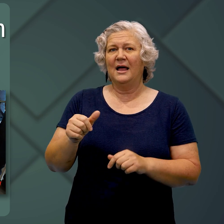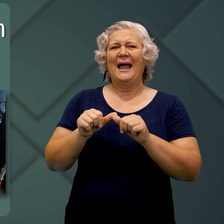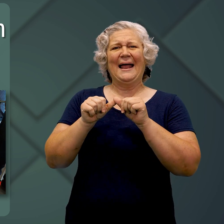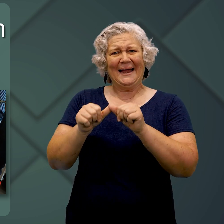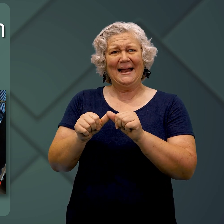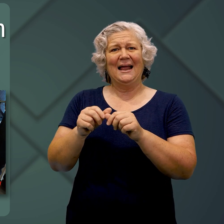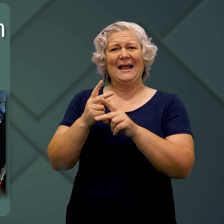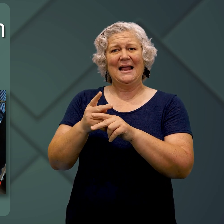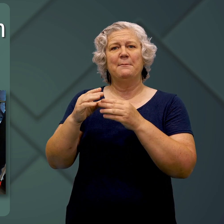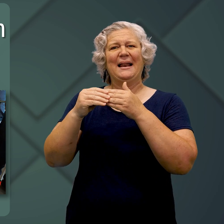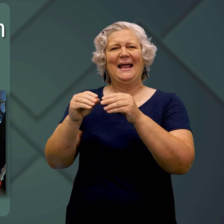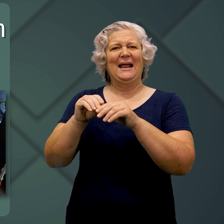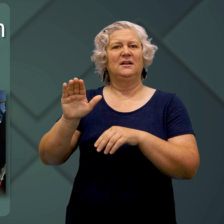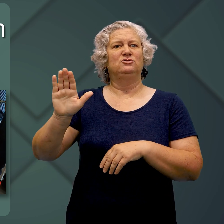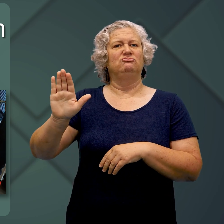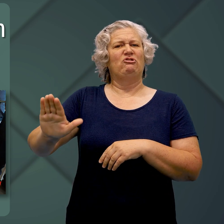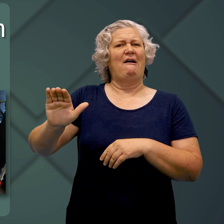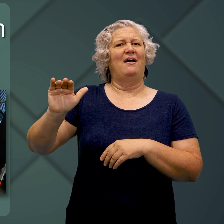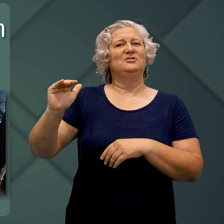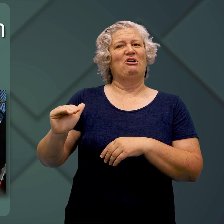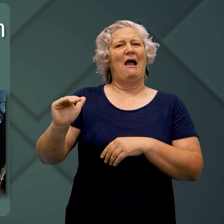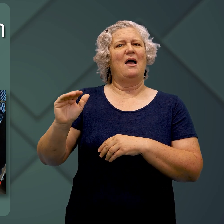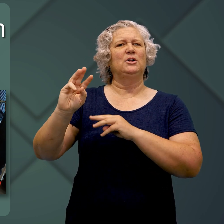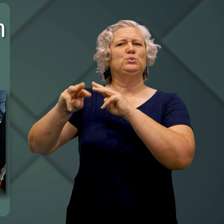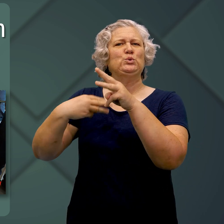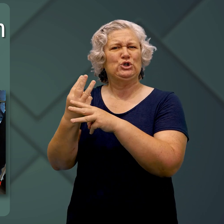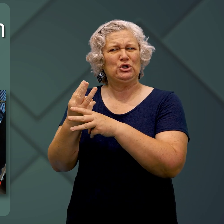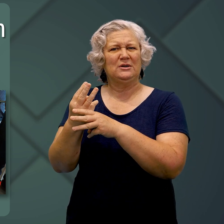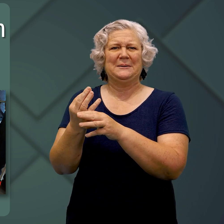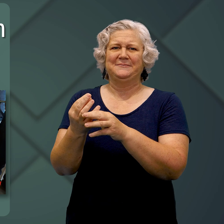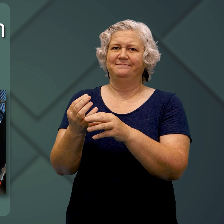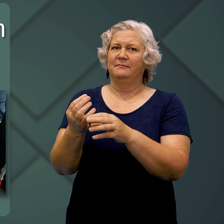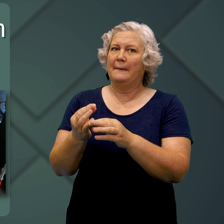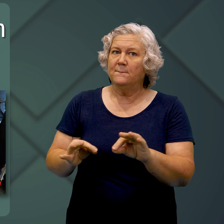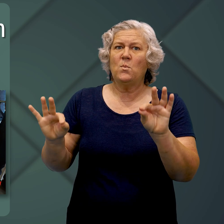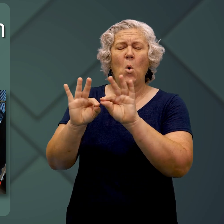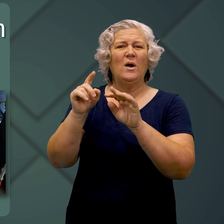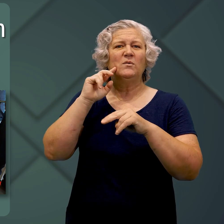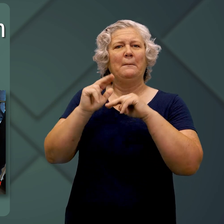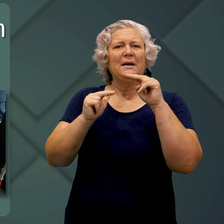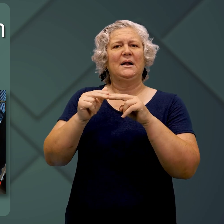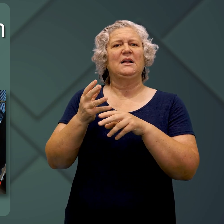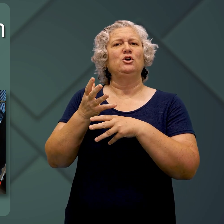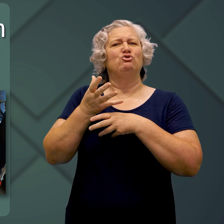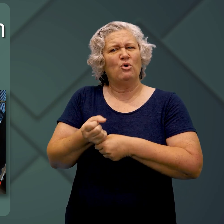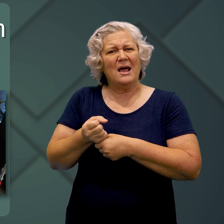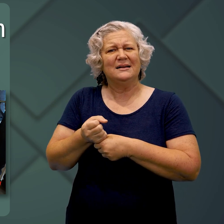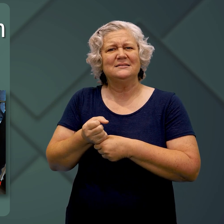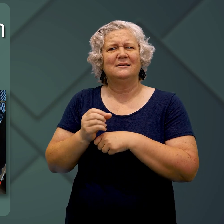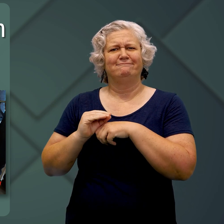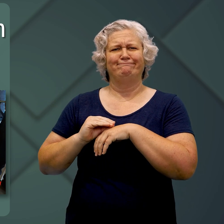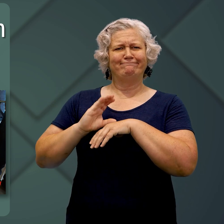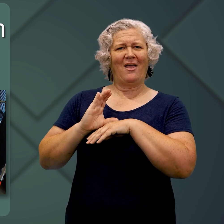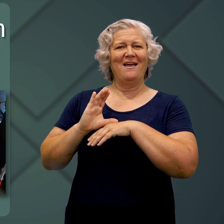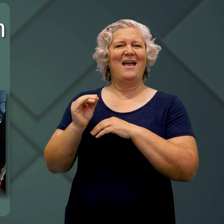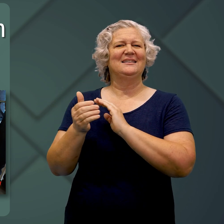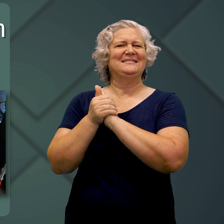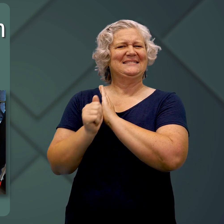That keeps the lead in the child's domain, and it's really crucial for them to build trust, confidence, and to build